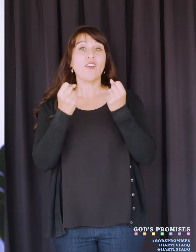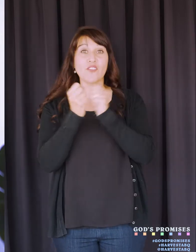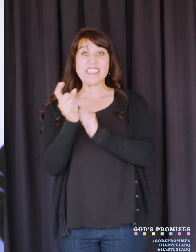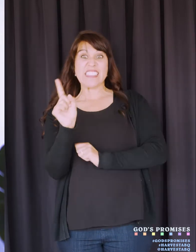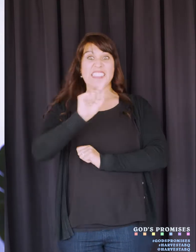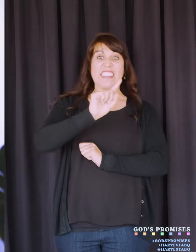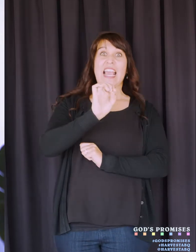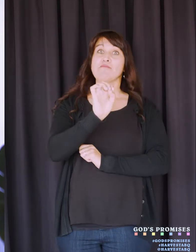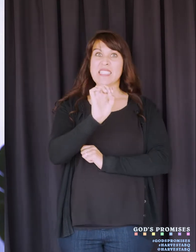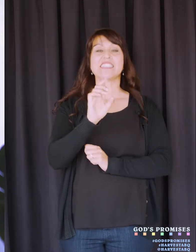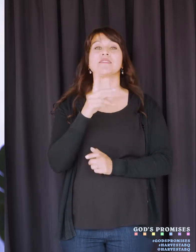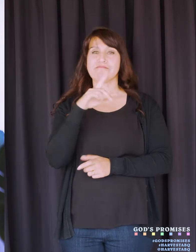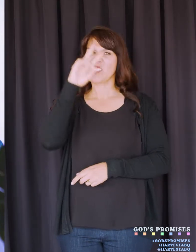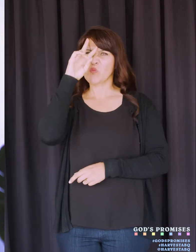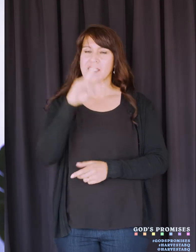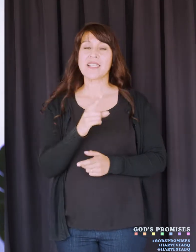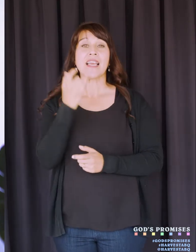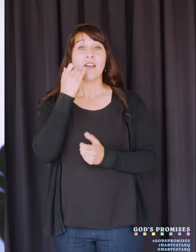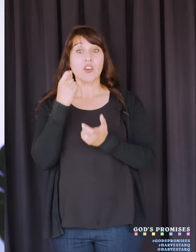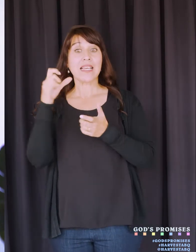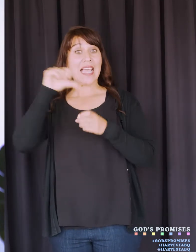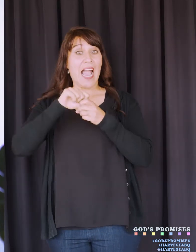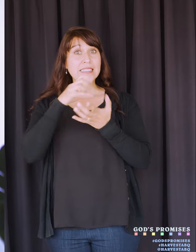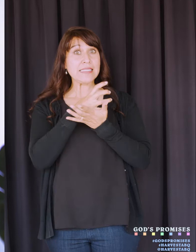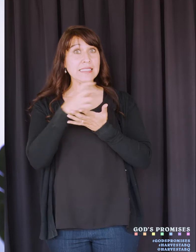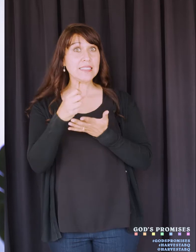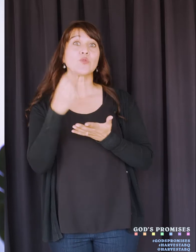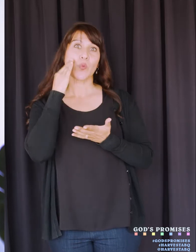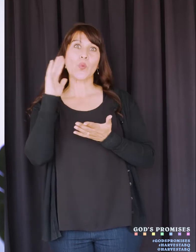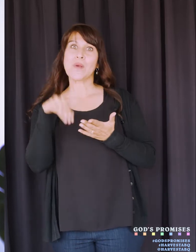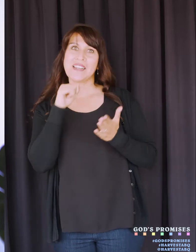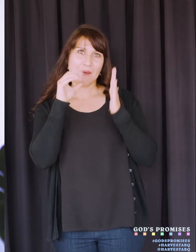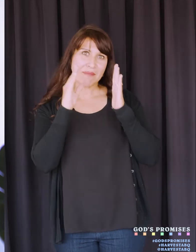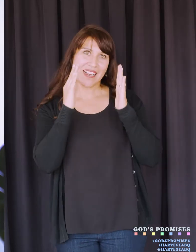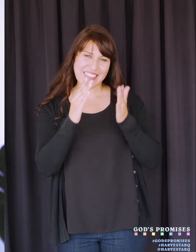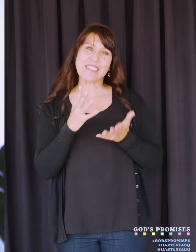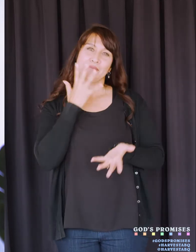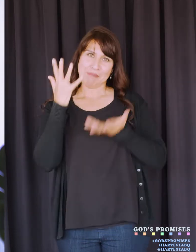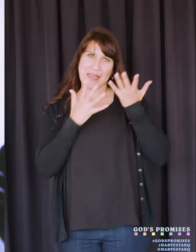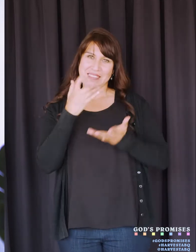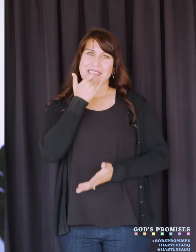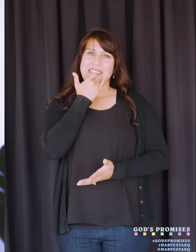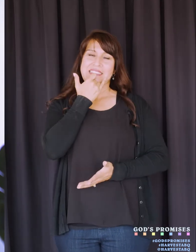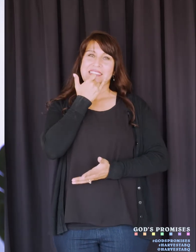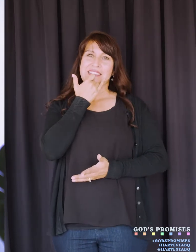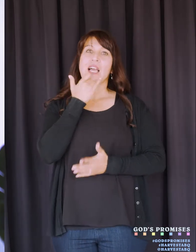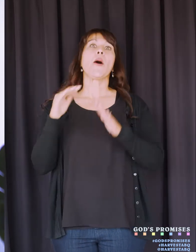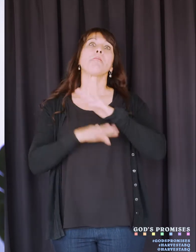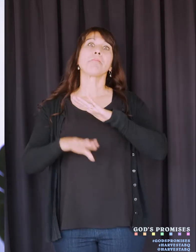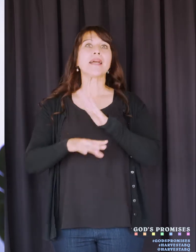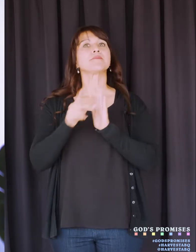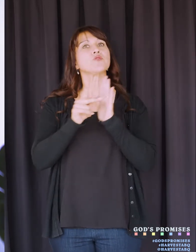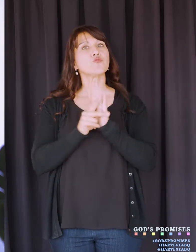If you run out of gas, everyone knows that you weren't paying attention, and it's an embarrassing mistake. It's a basic